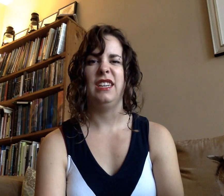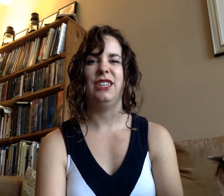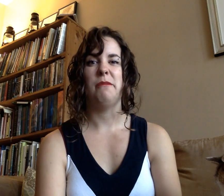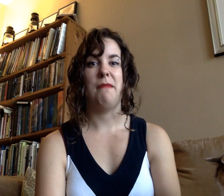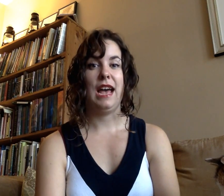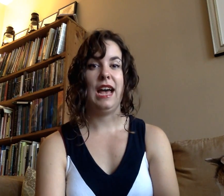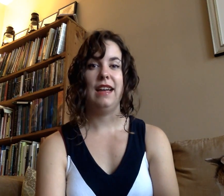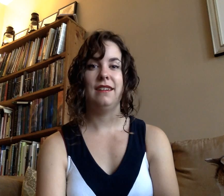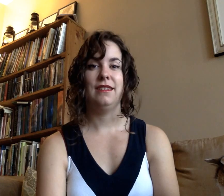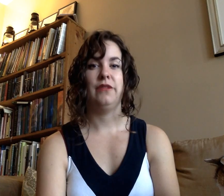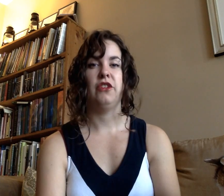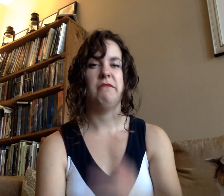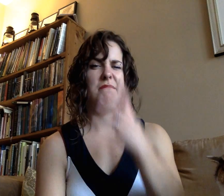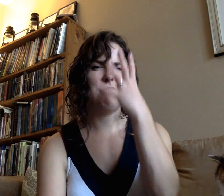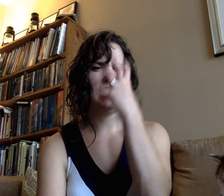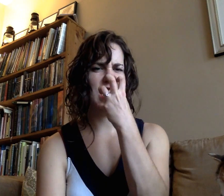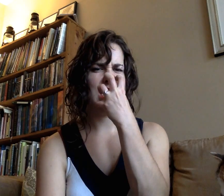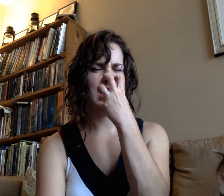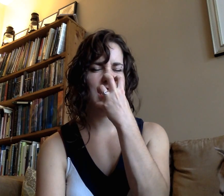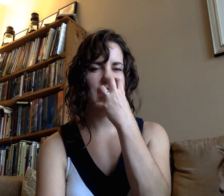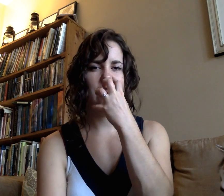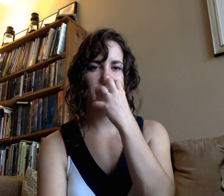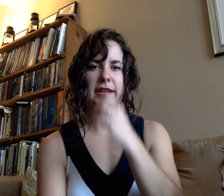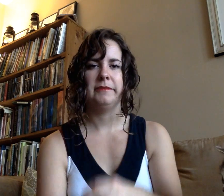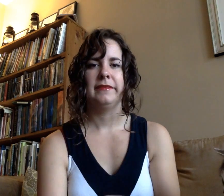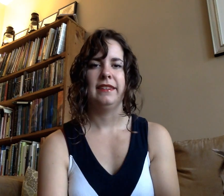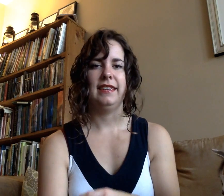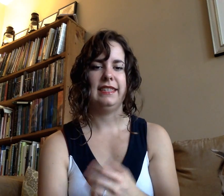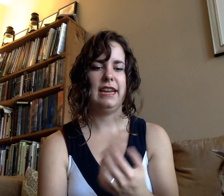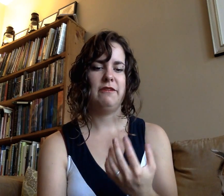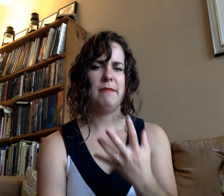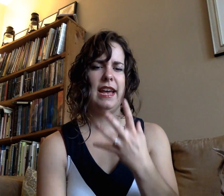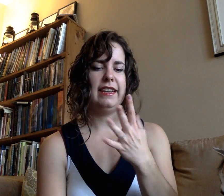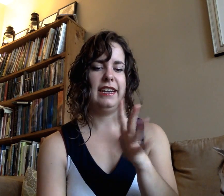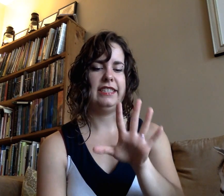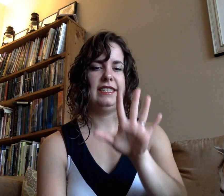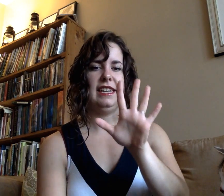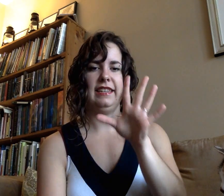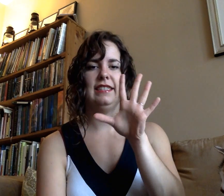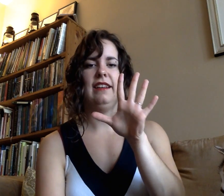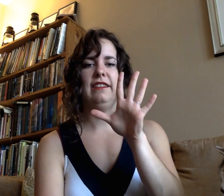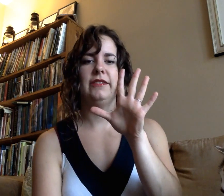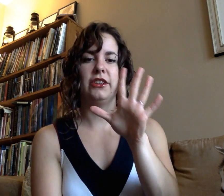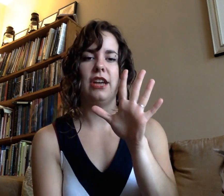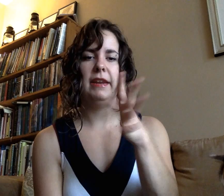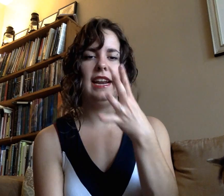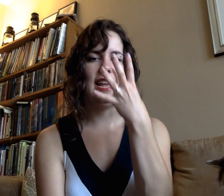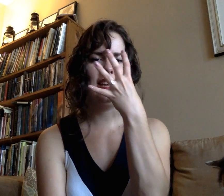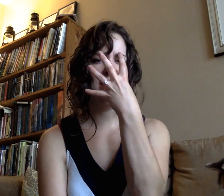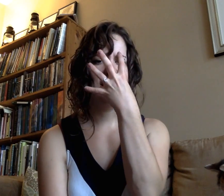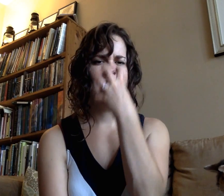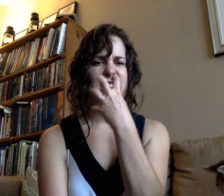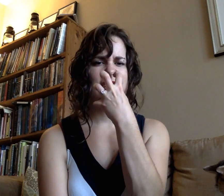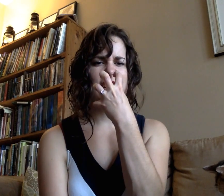to do mad. So if you're mad and you know it. So that sign for mad that I just did, it's your dominant hand. You're kind